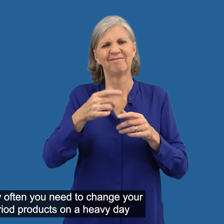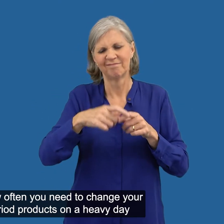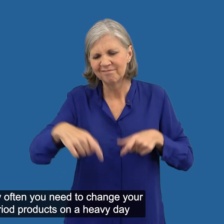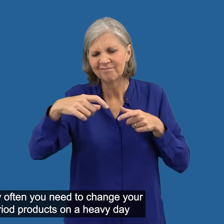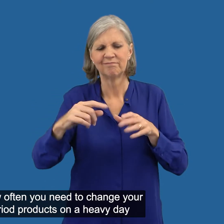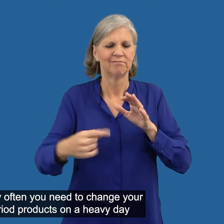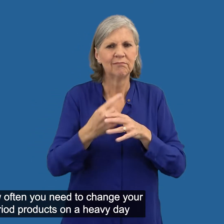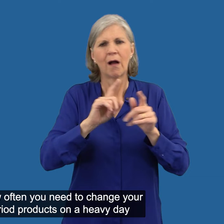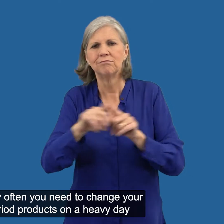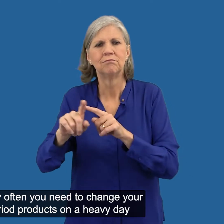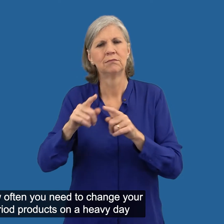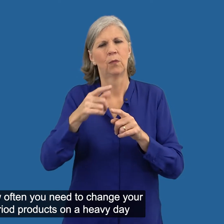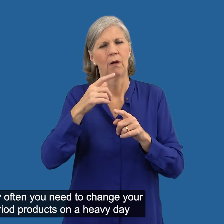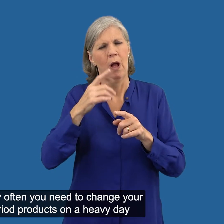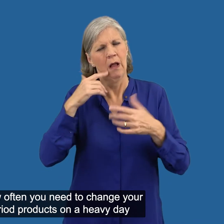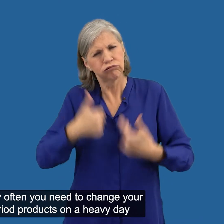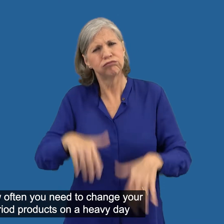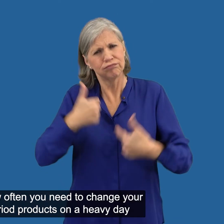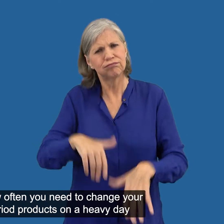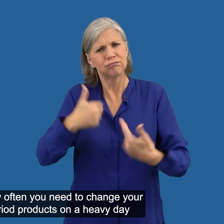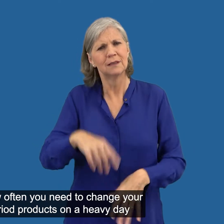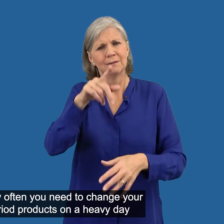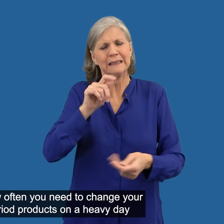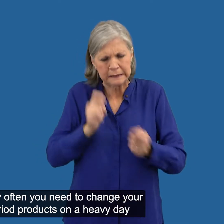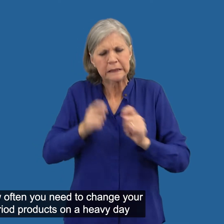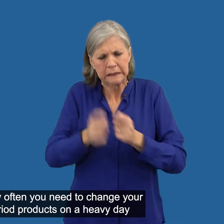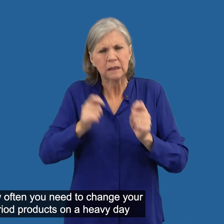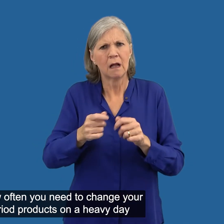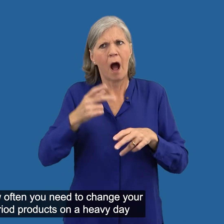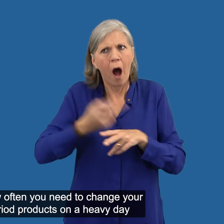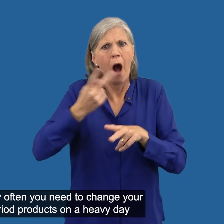How often you need to change your period products on a heavy day?